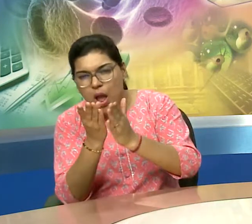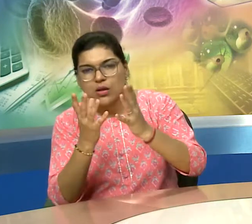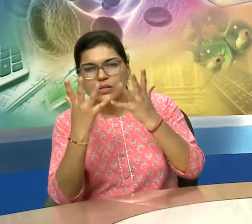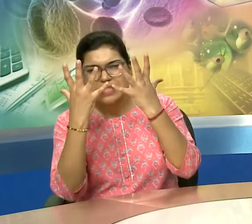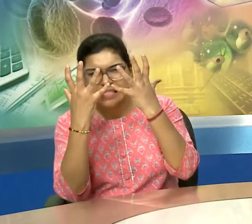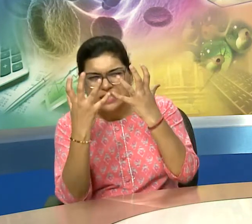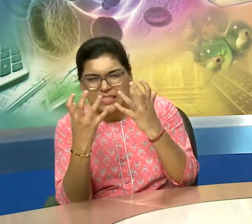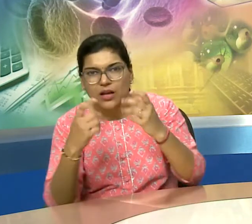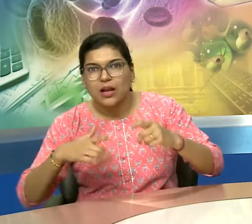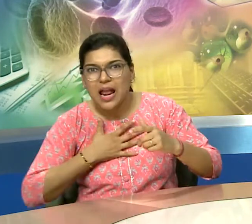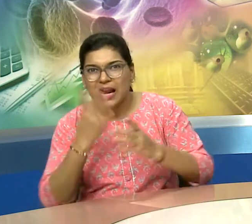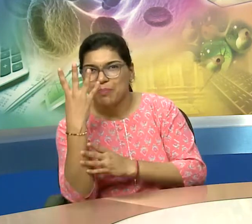changes.